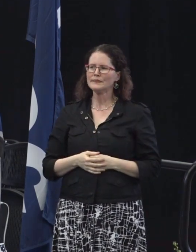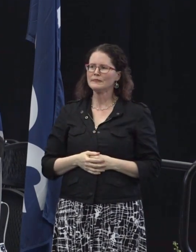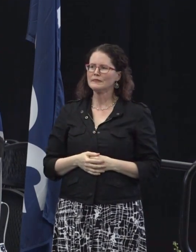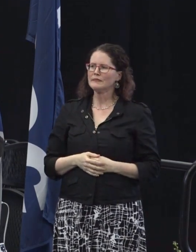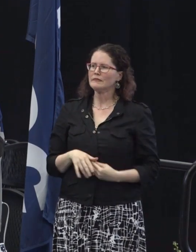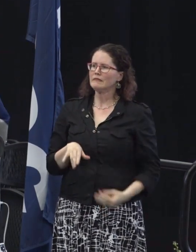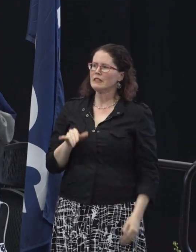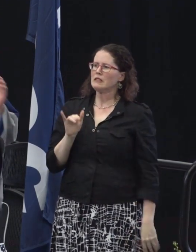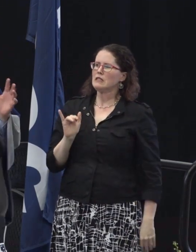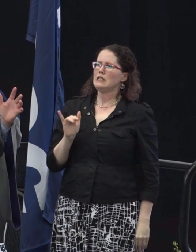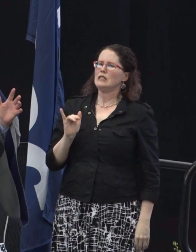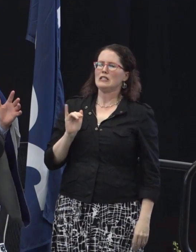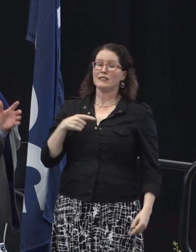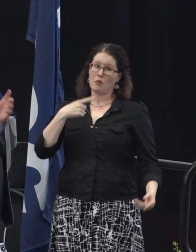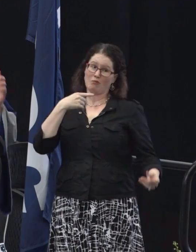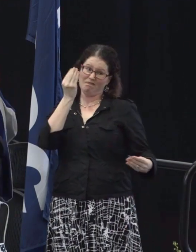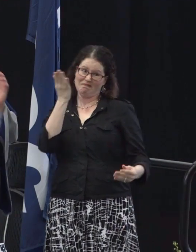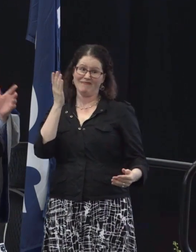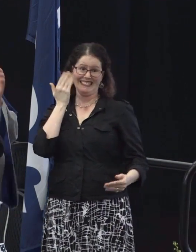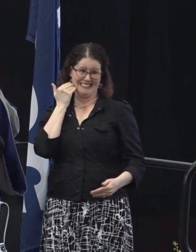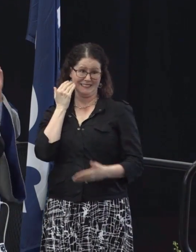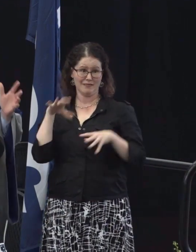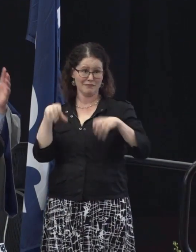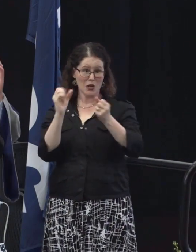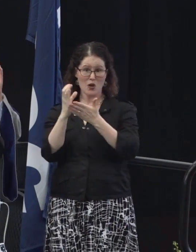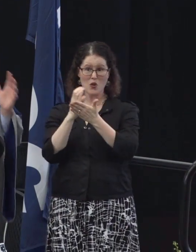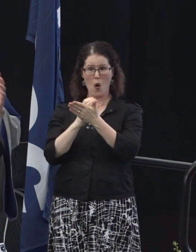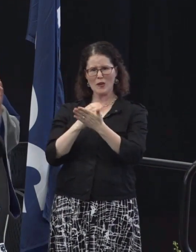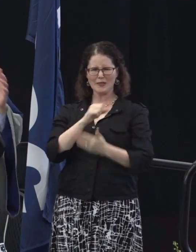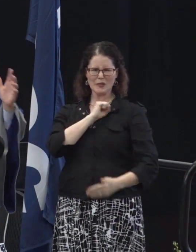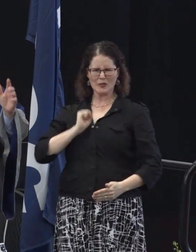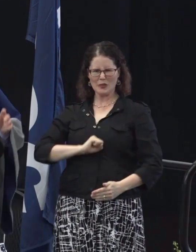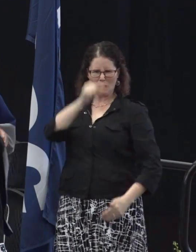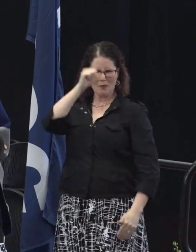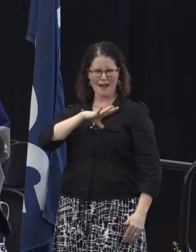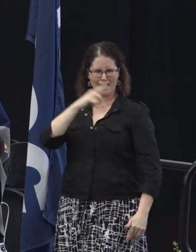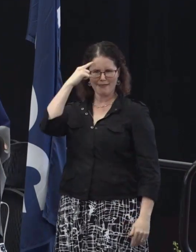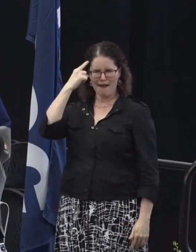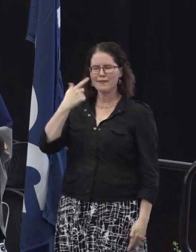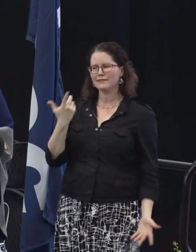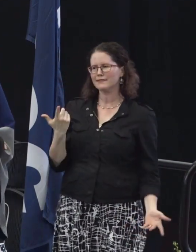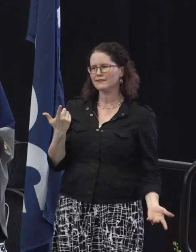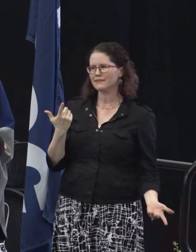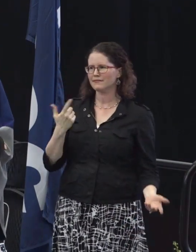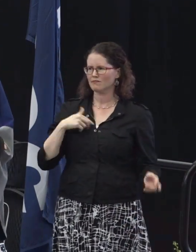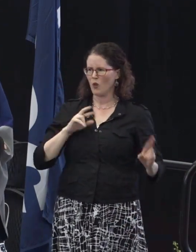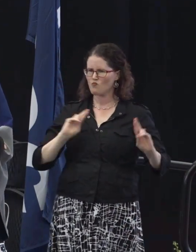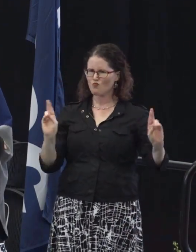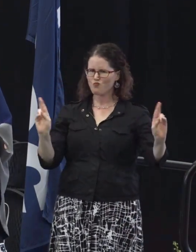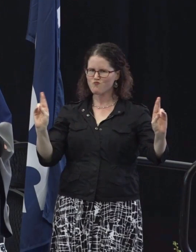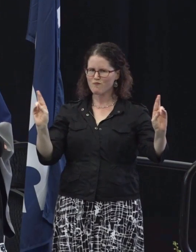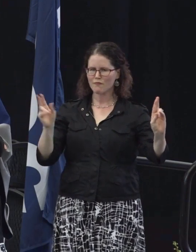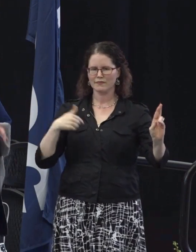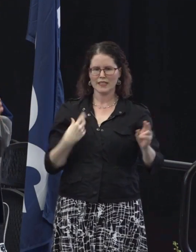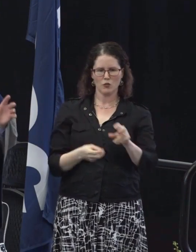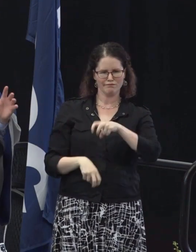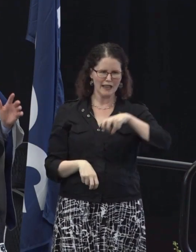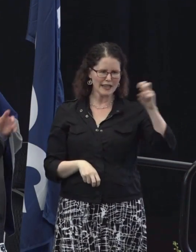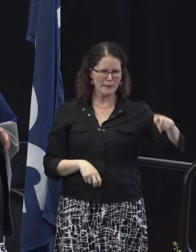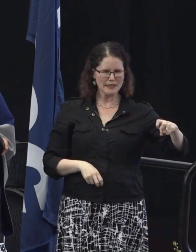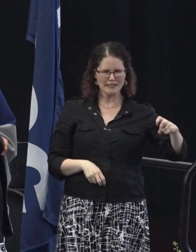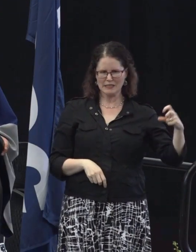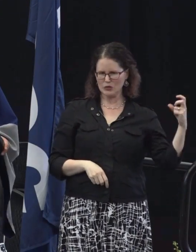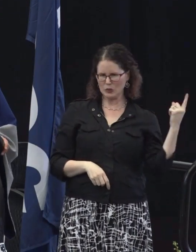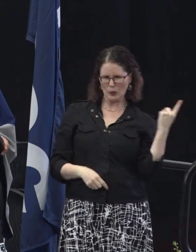Well, me, thinking I was Superman with this newly minted first aid certificate that I received, I immediately leaped